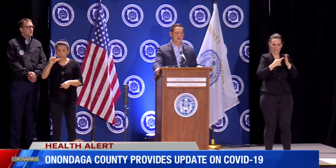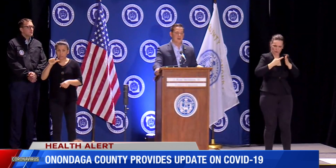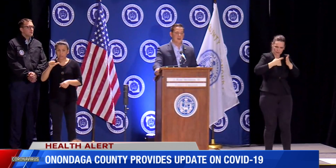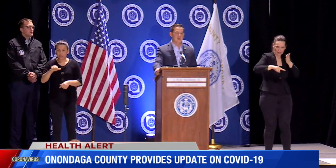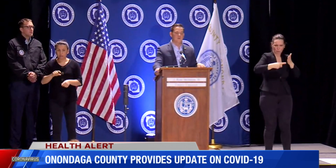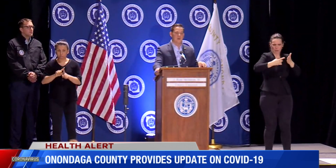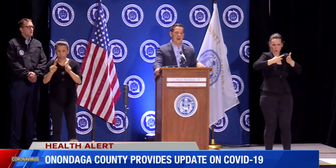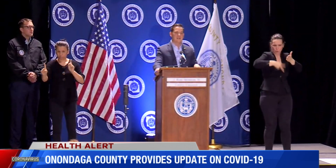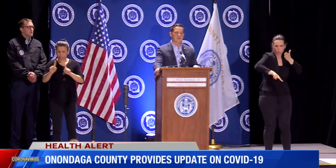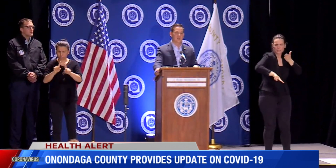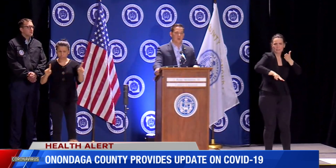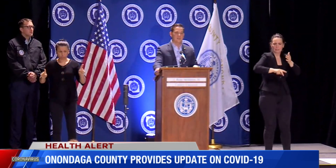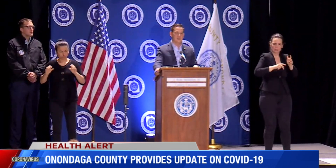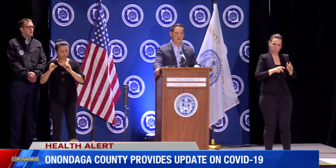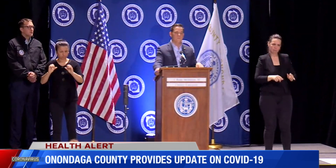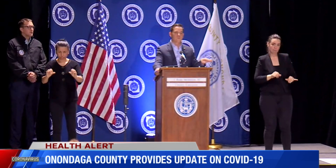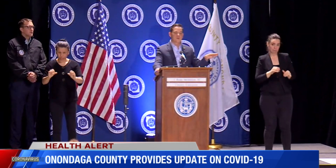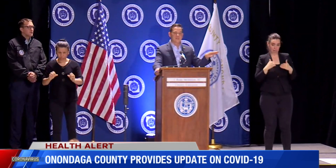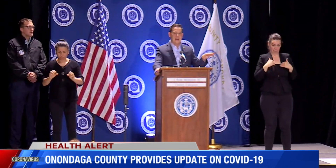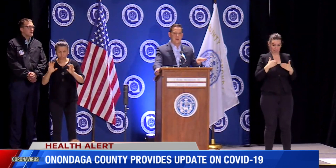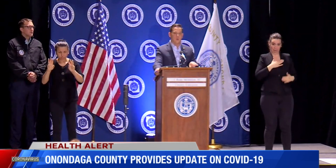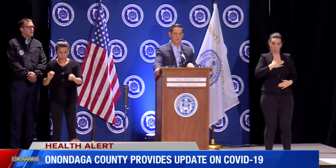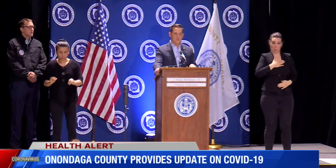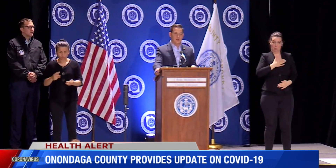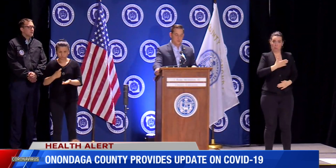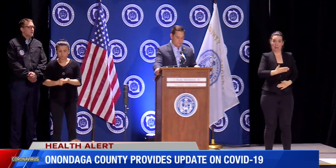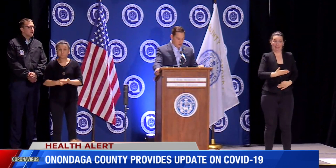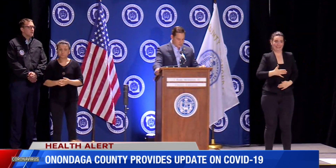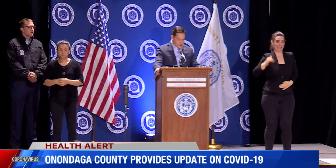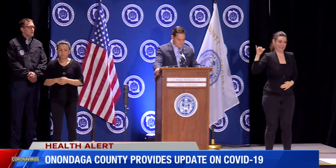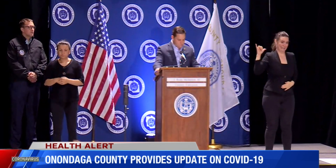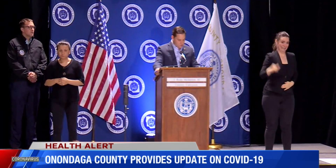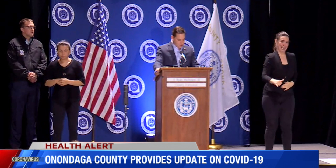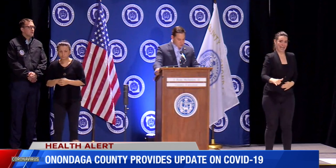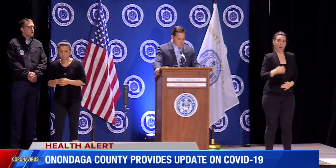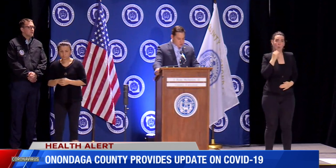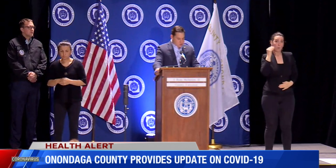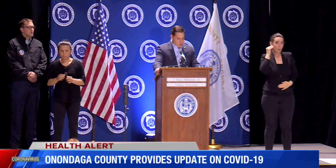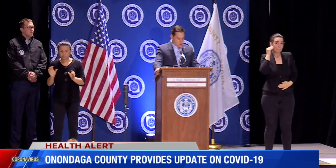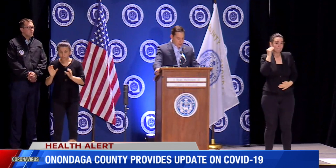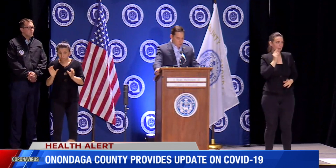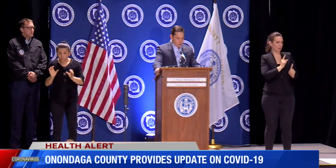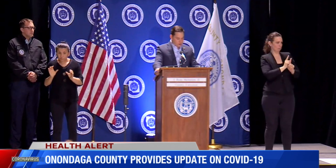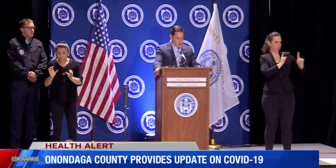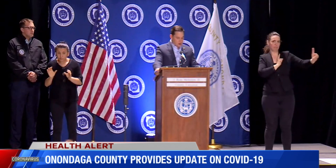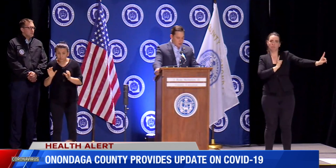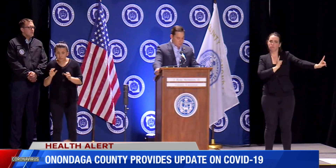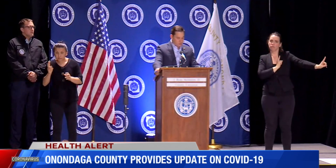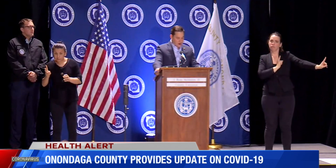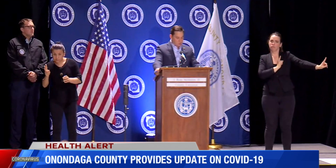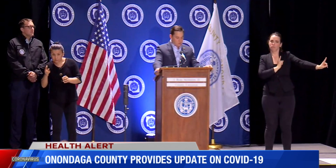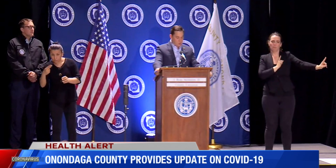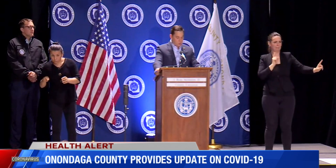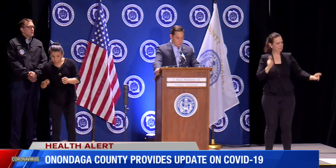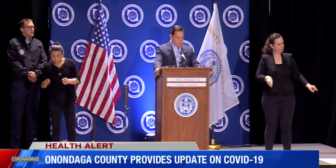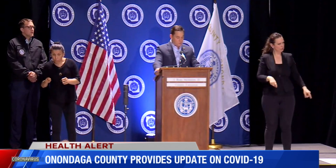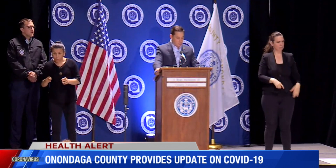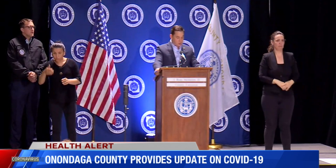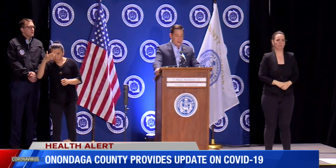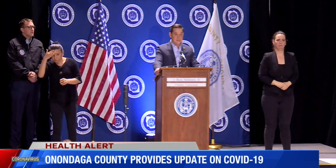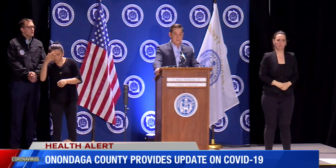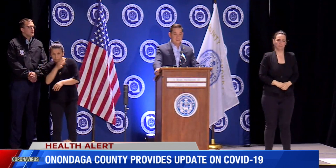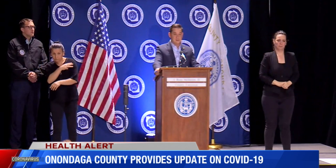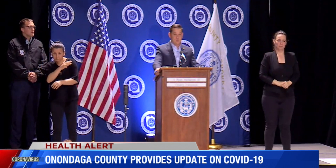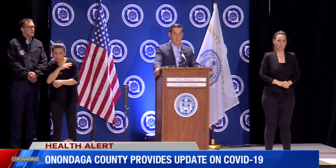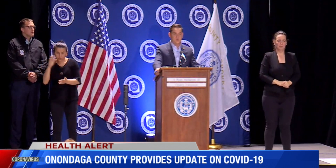us, and if we have excellent grades here, the data will start to reflect that. Okay, we're going to talk about